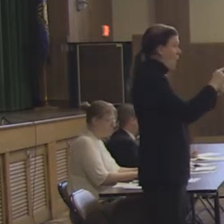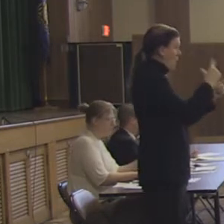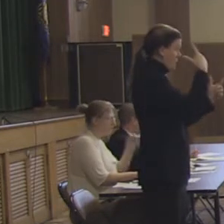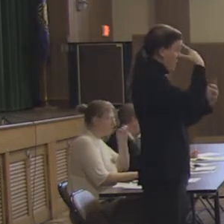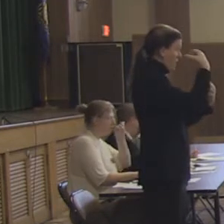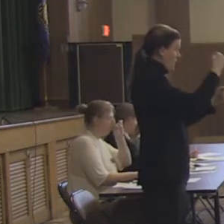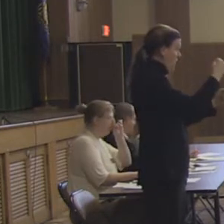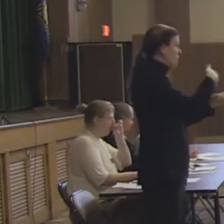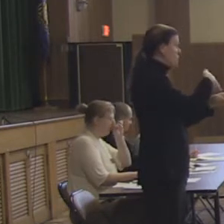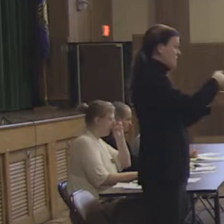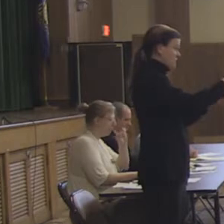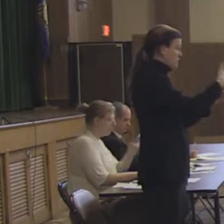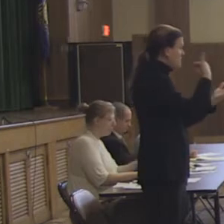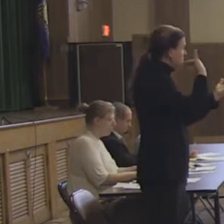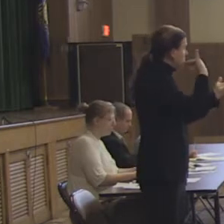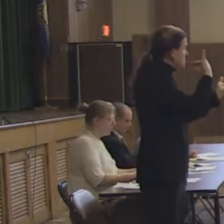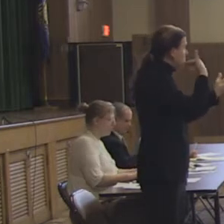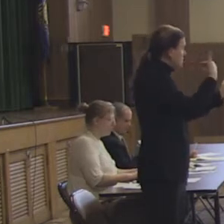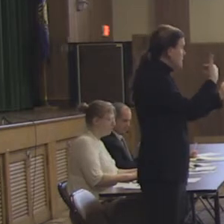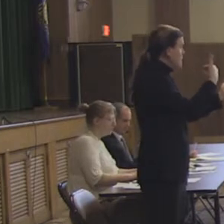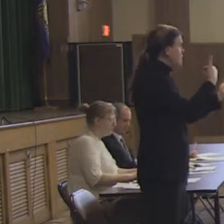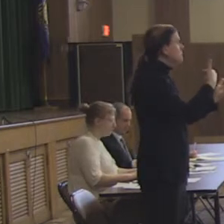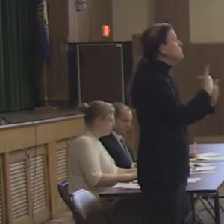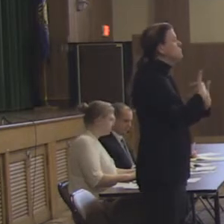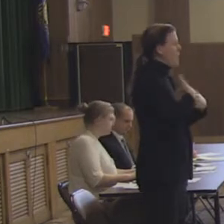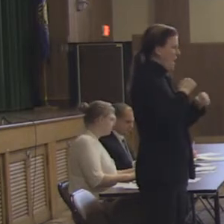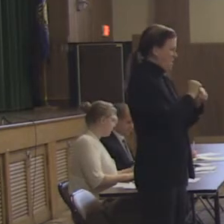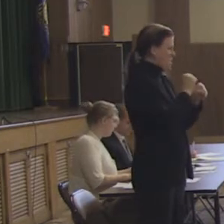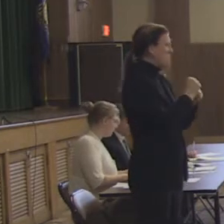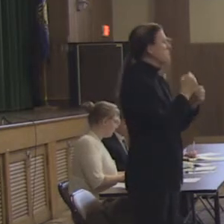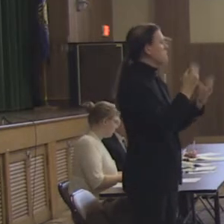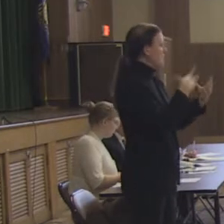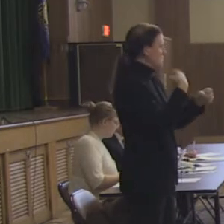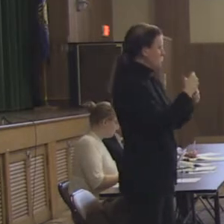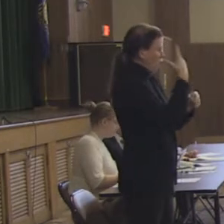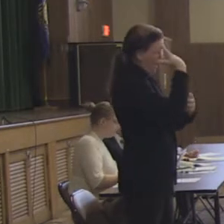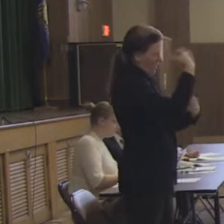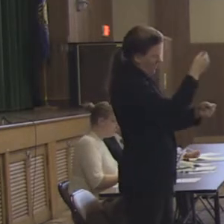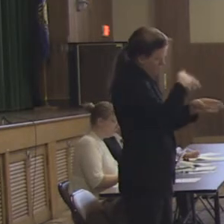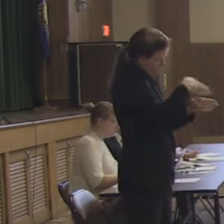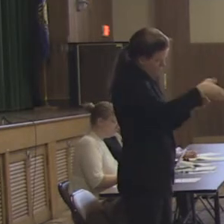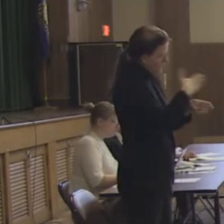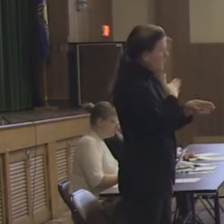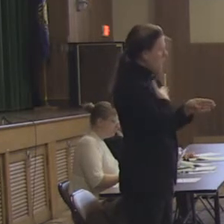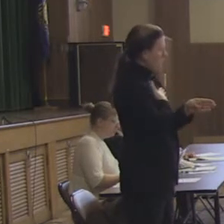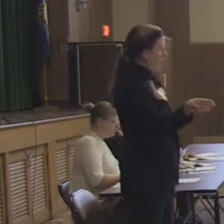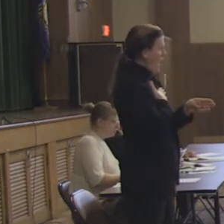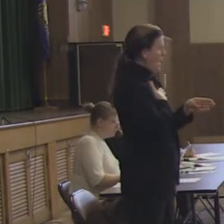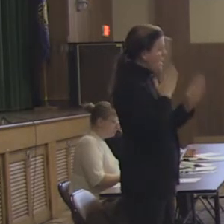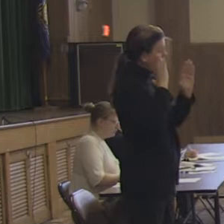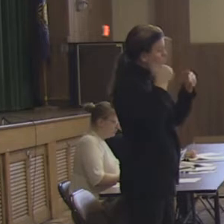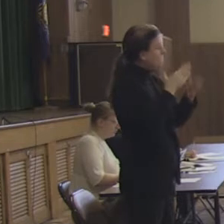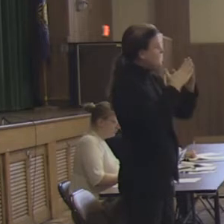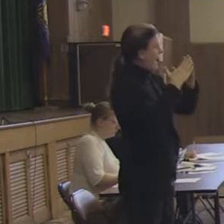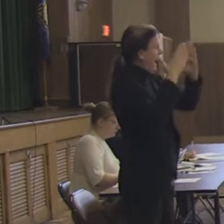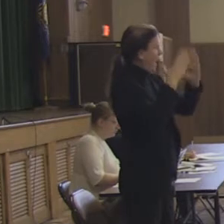professional. Thanks. I've worked with many mental health professionals over the years in my positions in housing. I'm here on my own today,